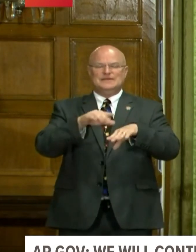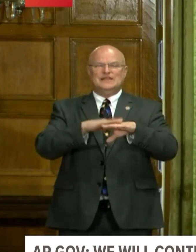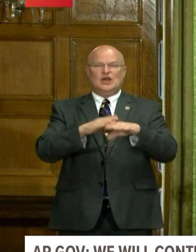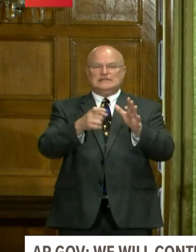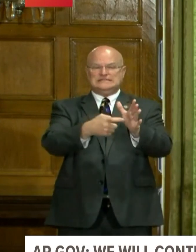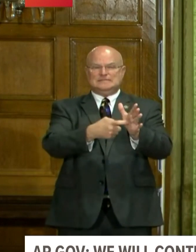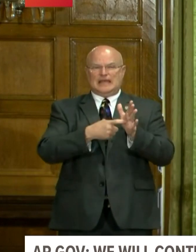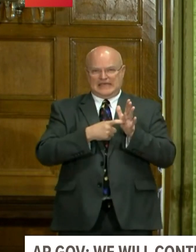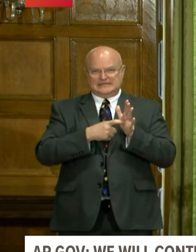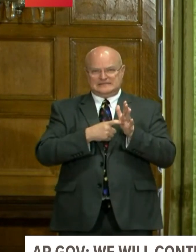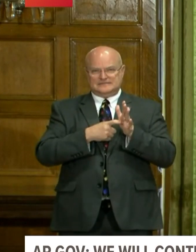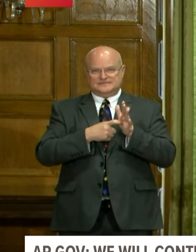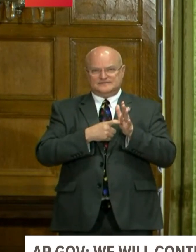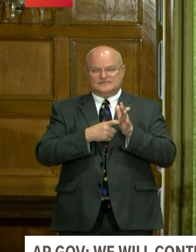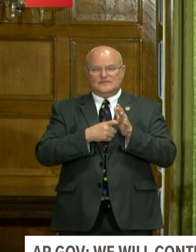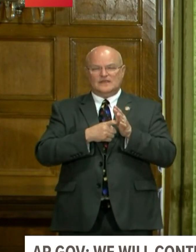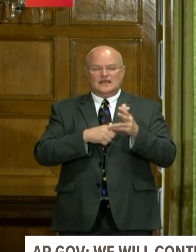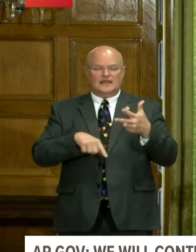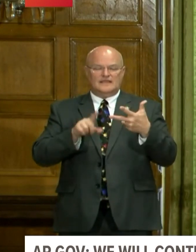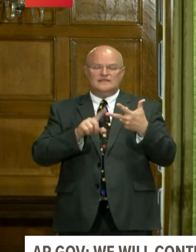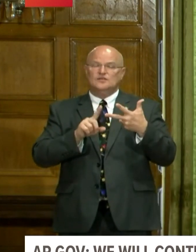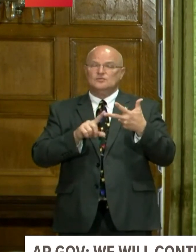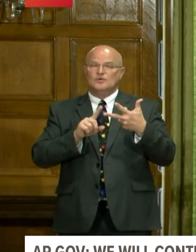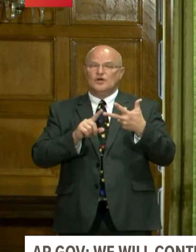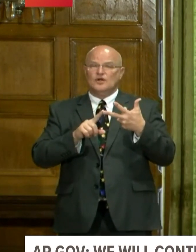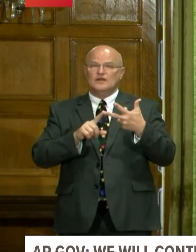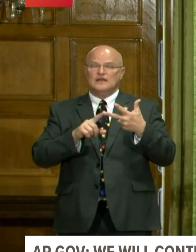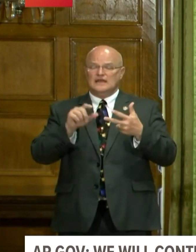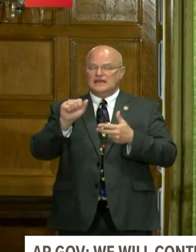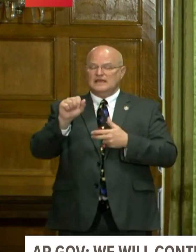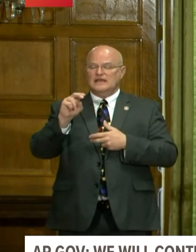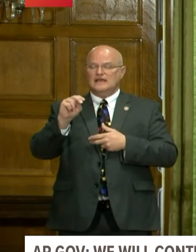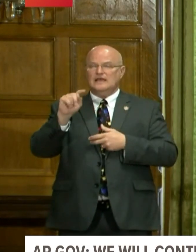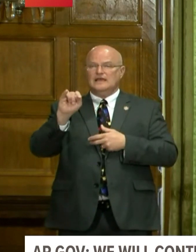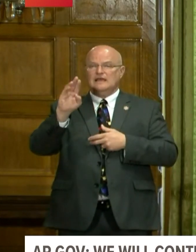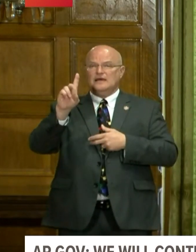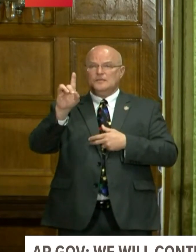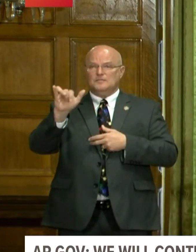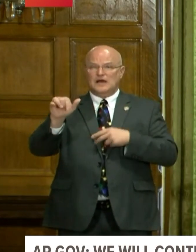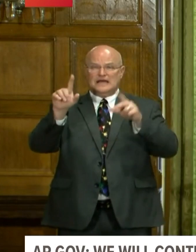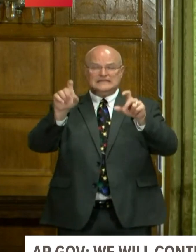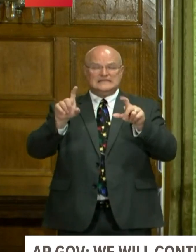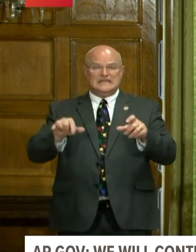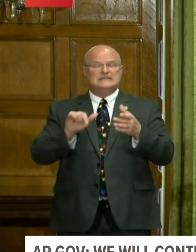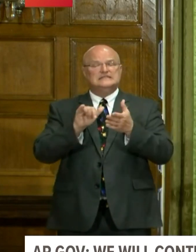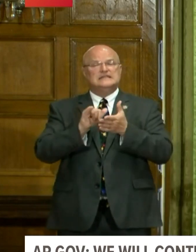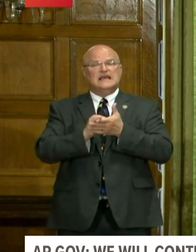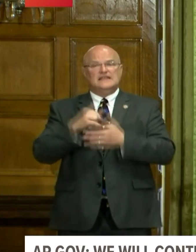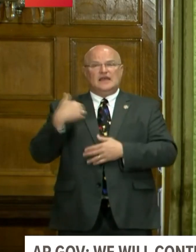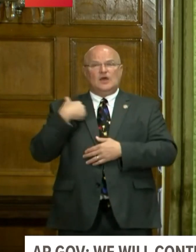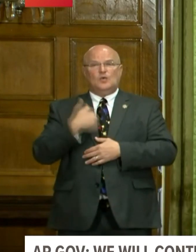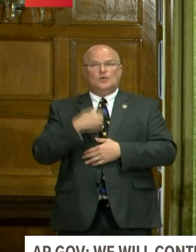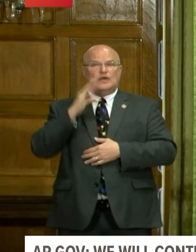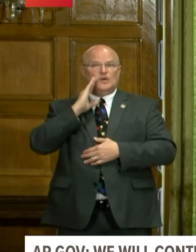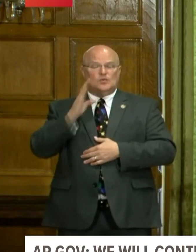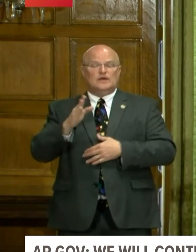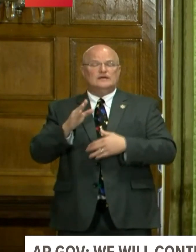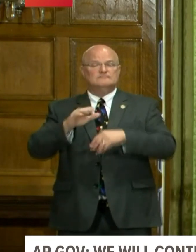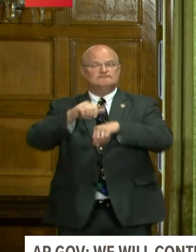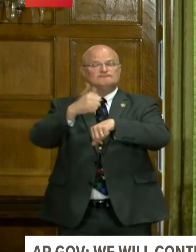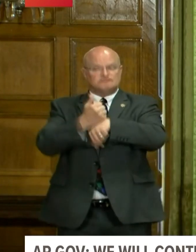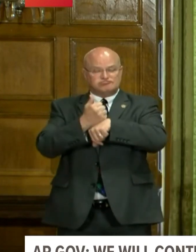upon demand. And then the third part of it would be the antibody testing that we will bring